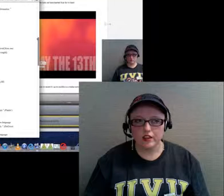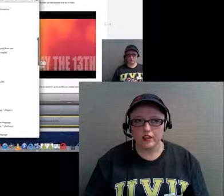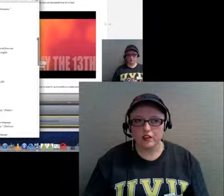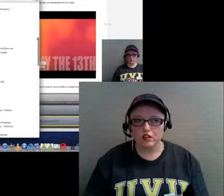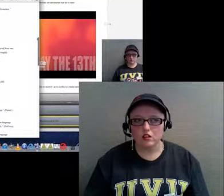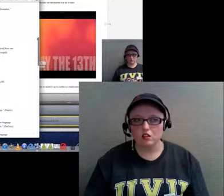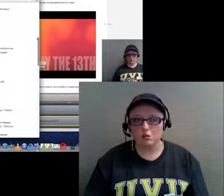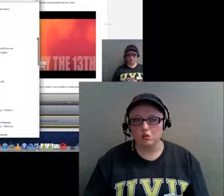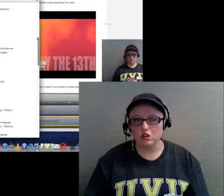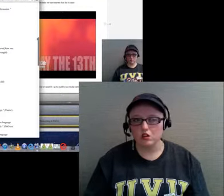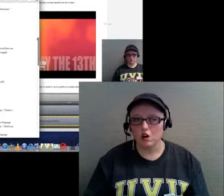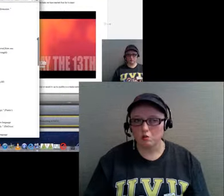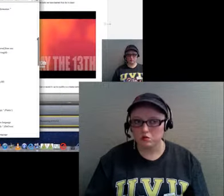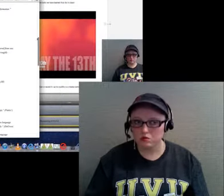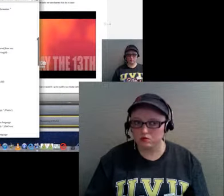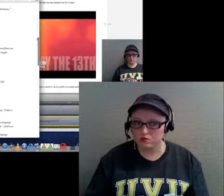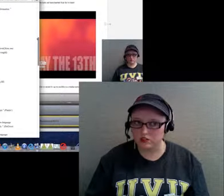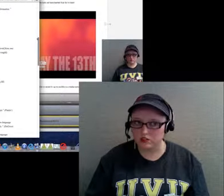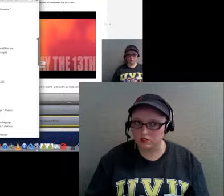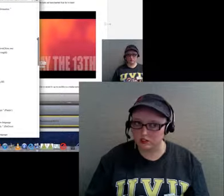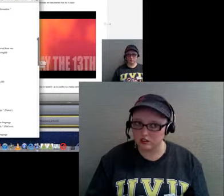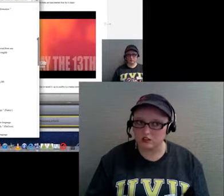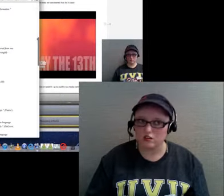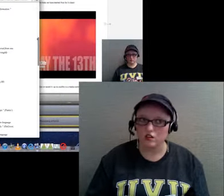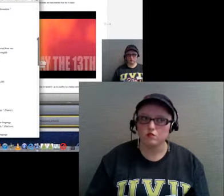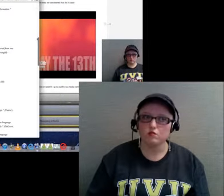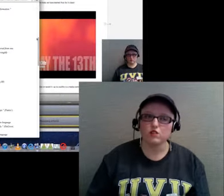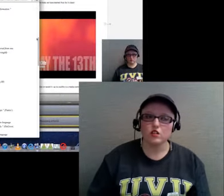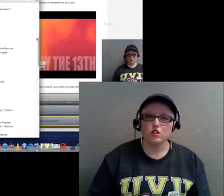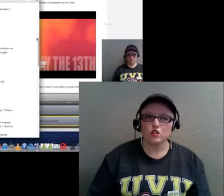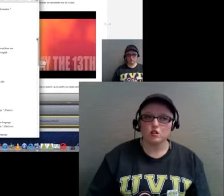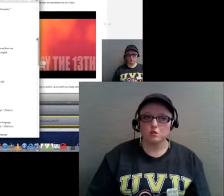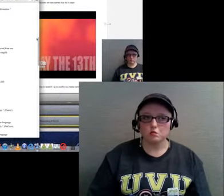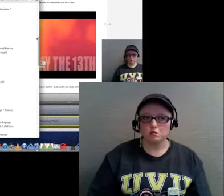I think there were a couple of instances of